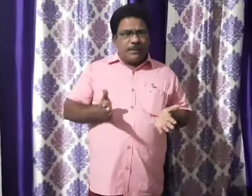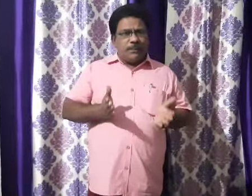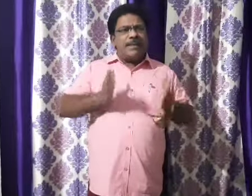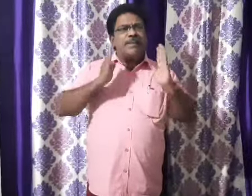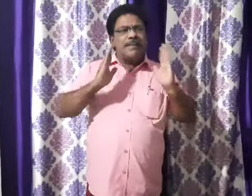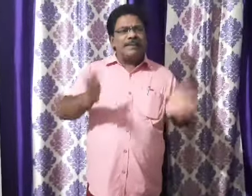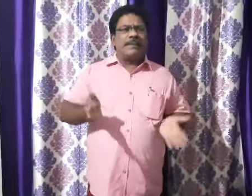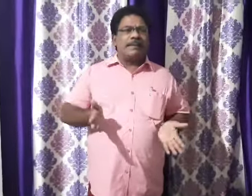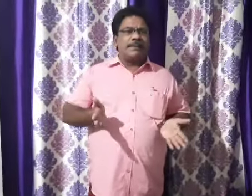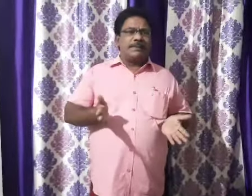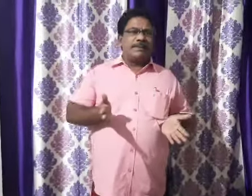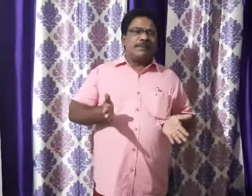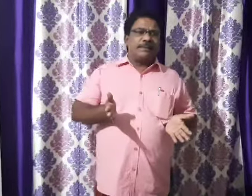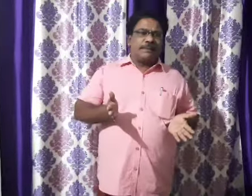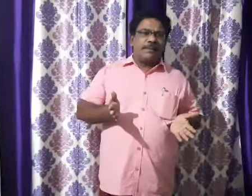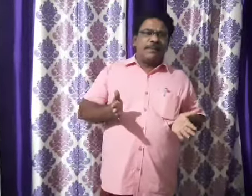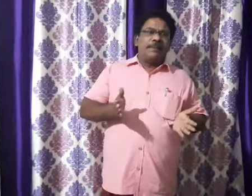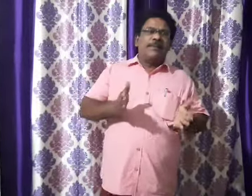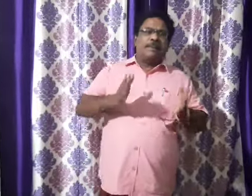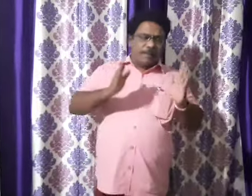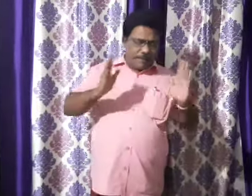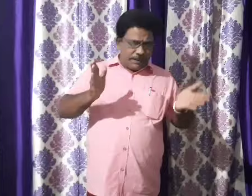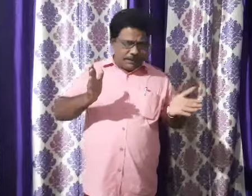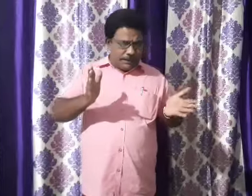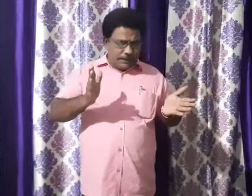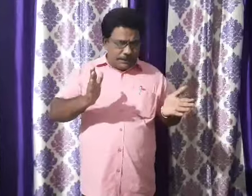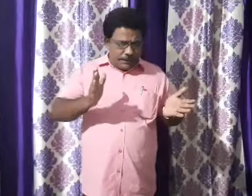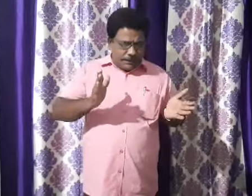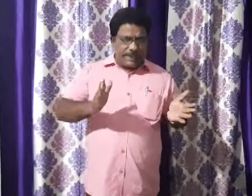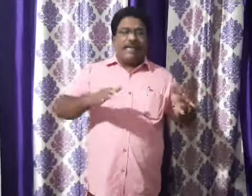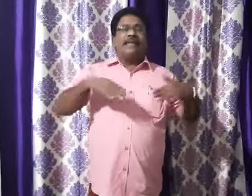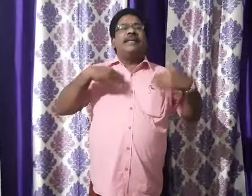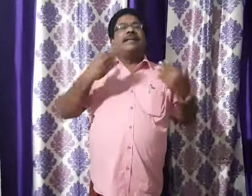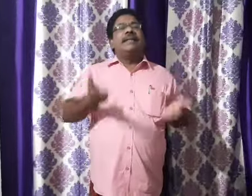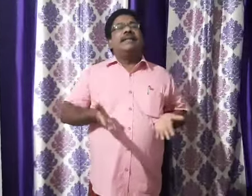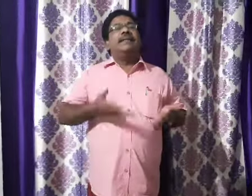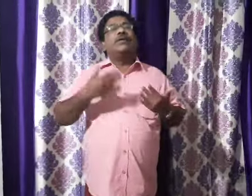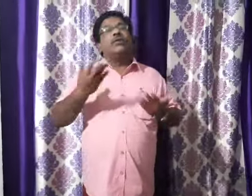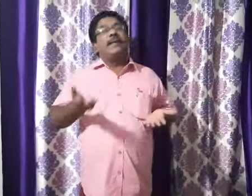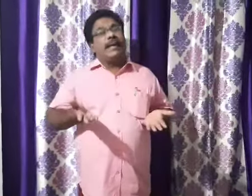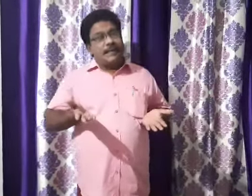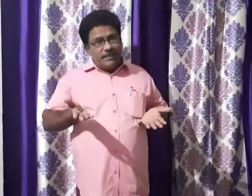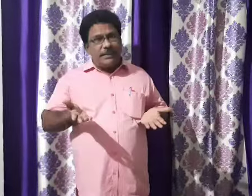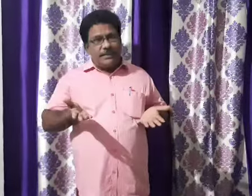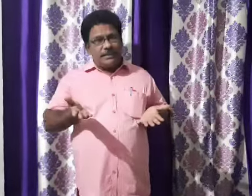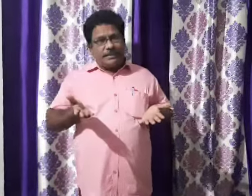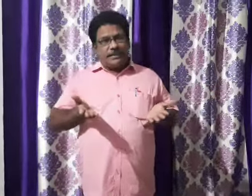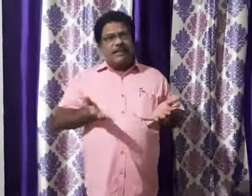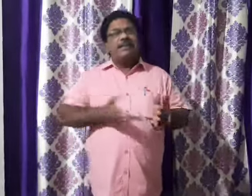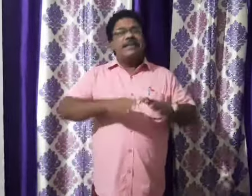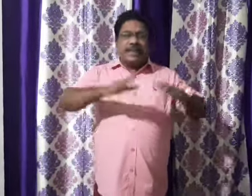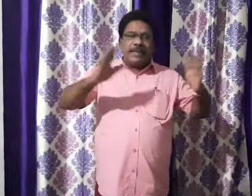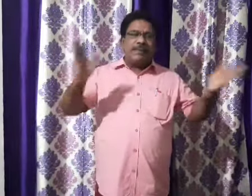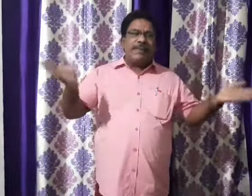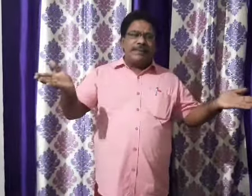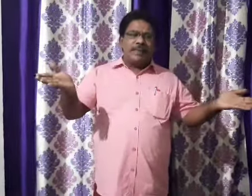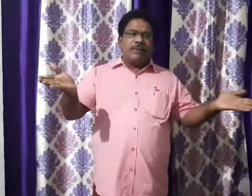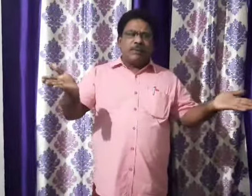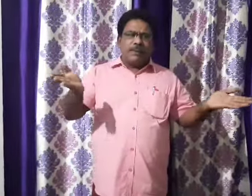What is the sectors? The people are engaged in various economic activities. These activities are